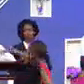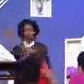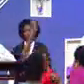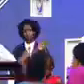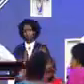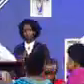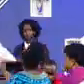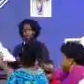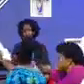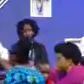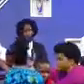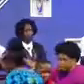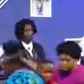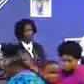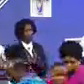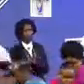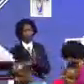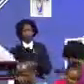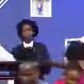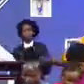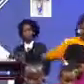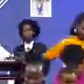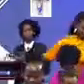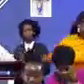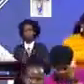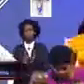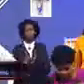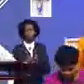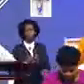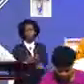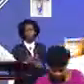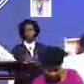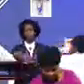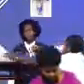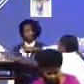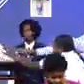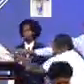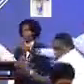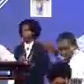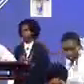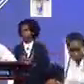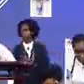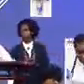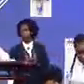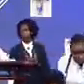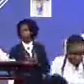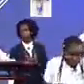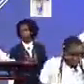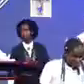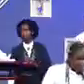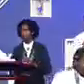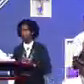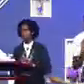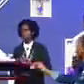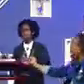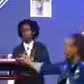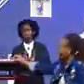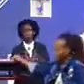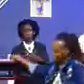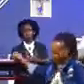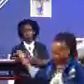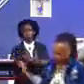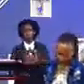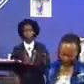Mukama abampere omukisa. May the God Lord bless you. Muganzi agenda before nga musanvu. Muganzi is going before 7th of